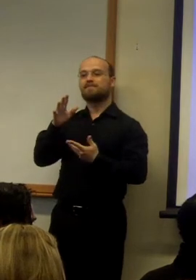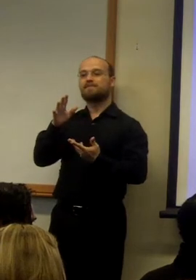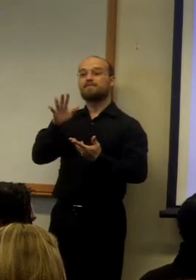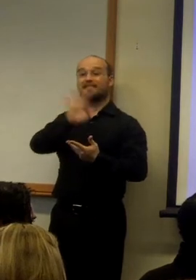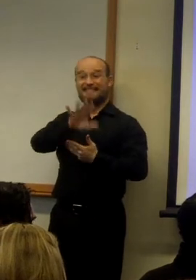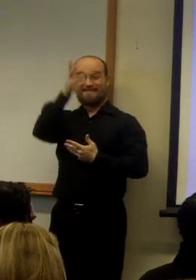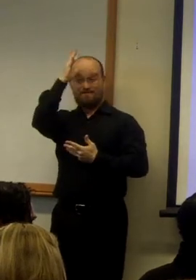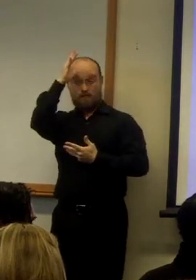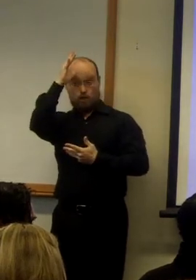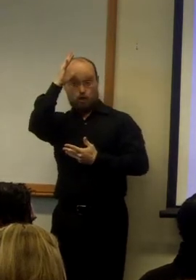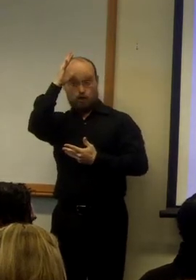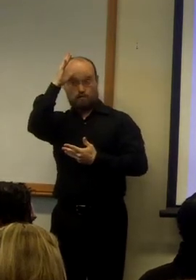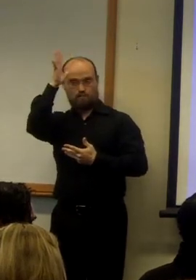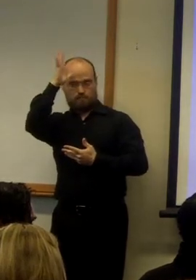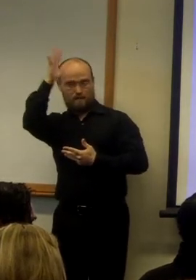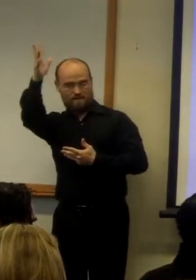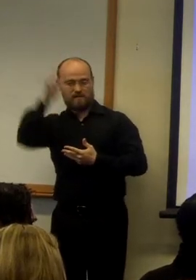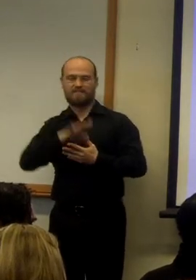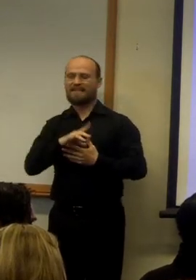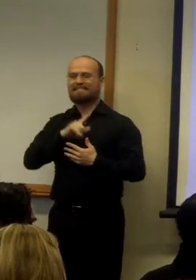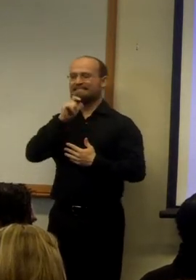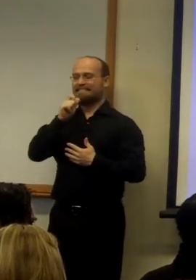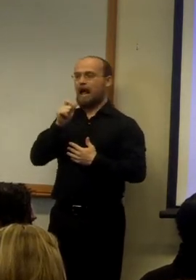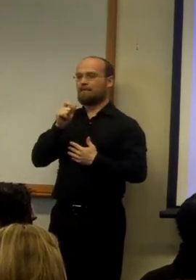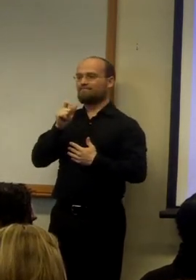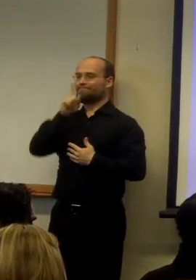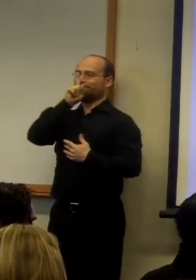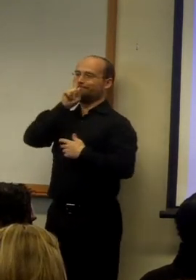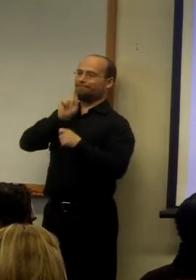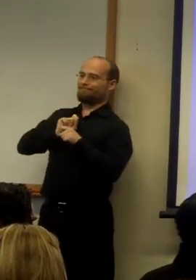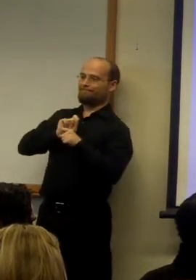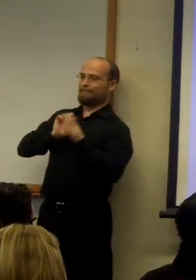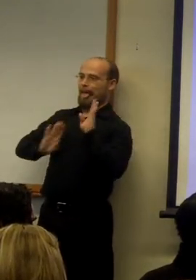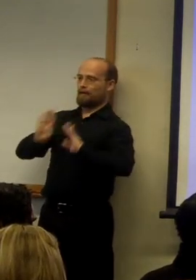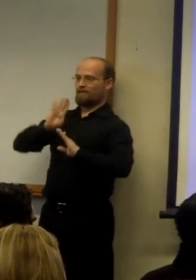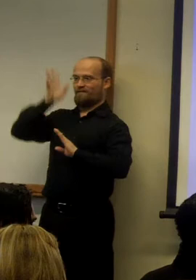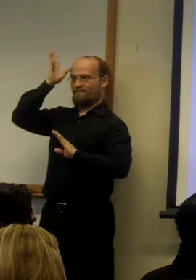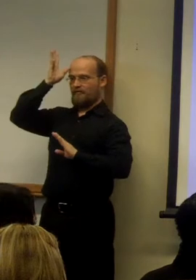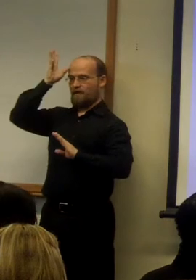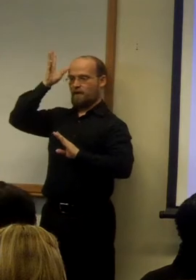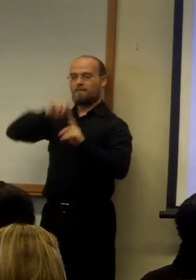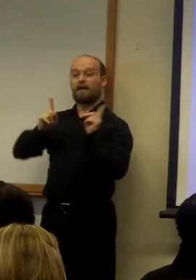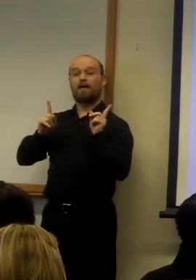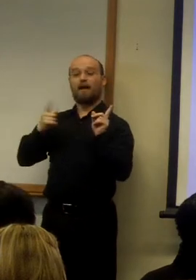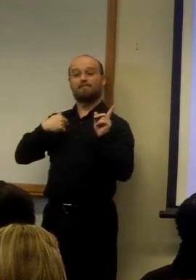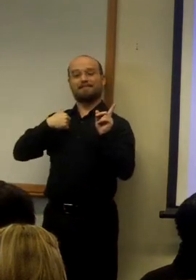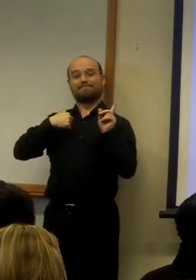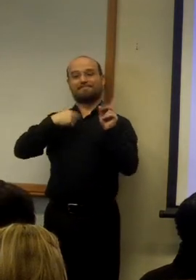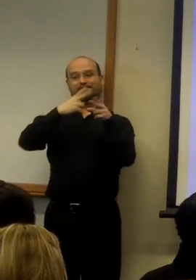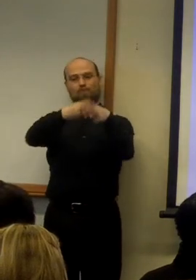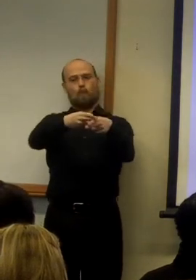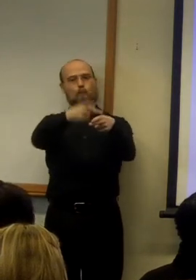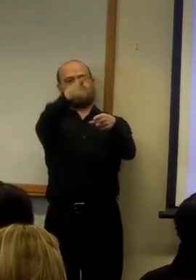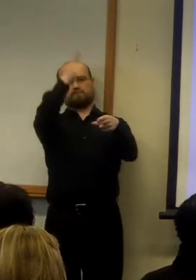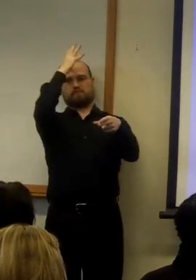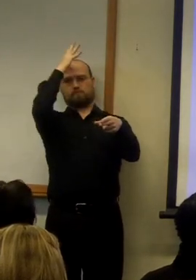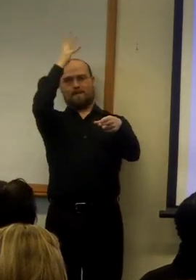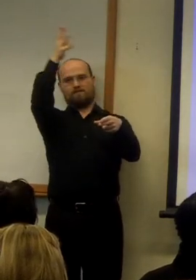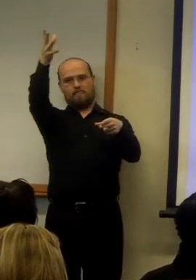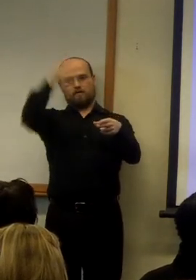his father, not his biological father, but who he calls father, and who I call grandfather,